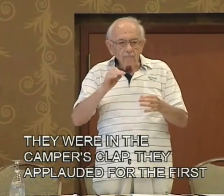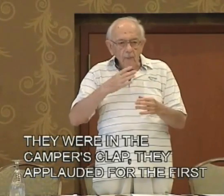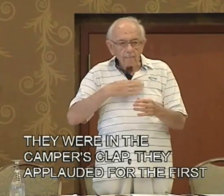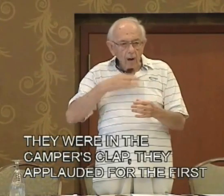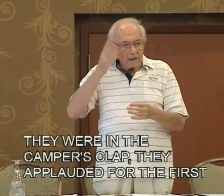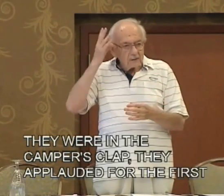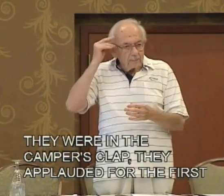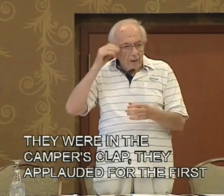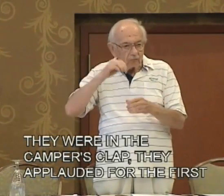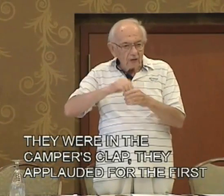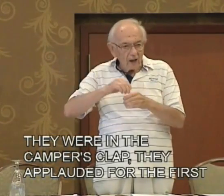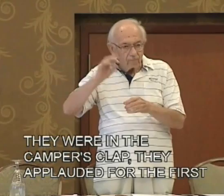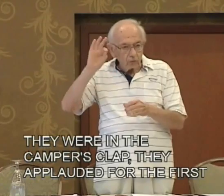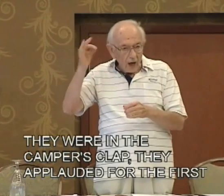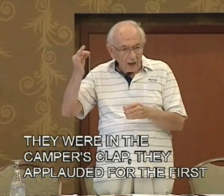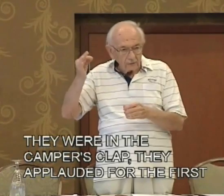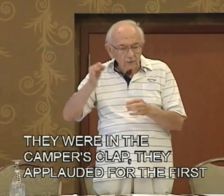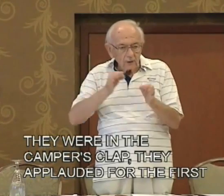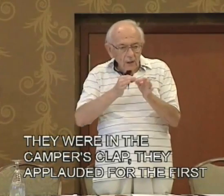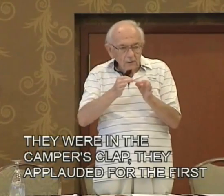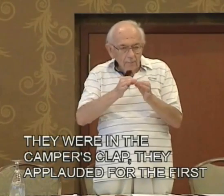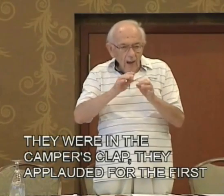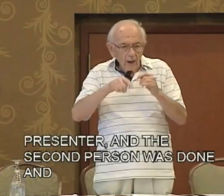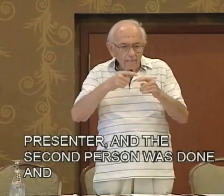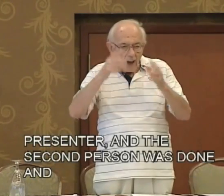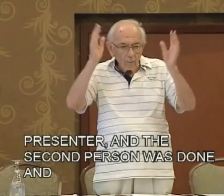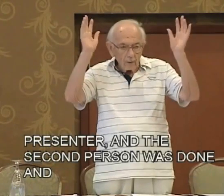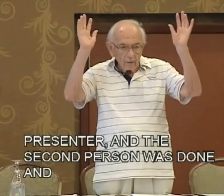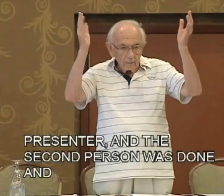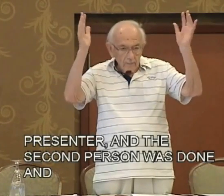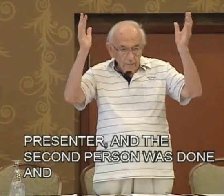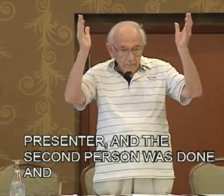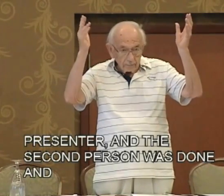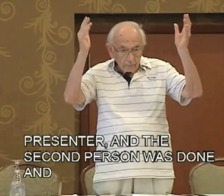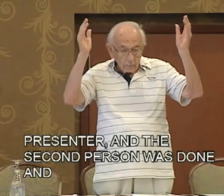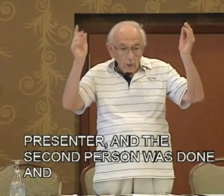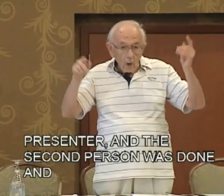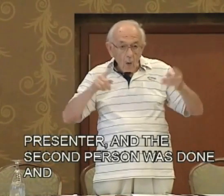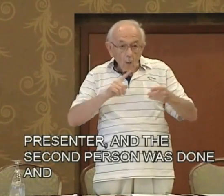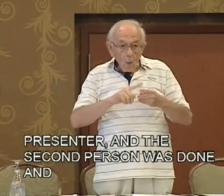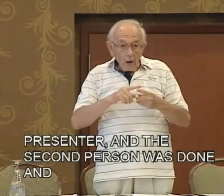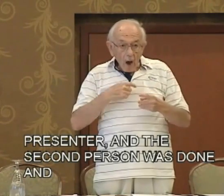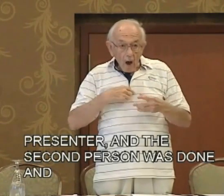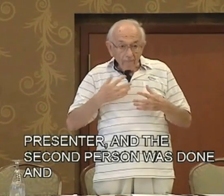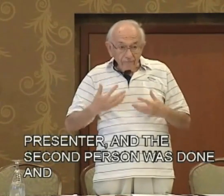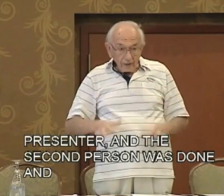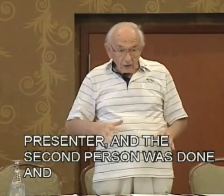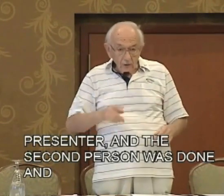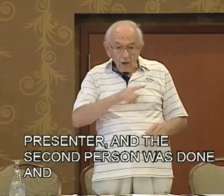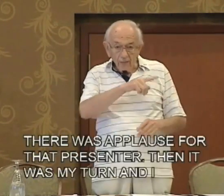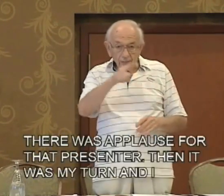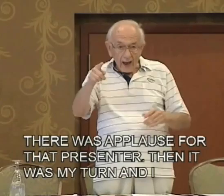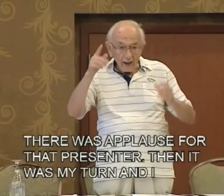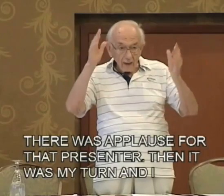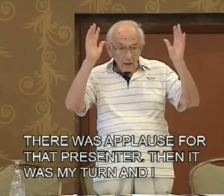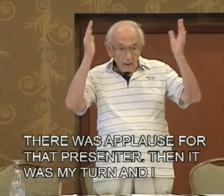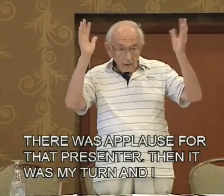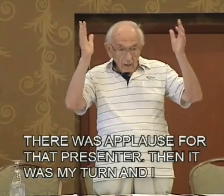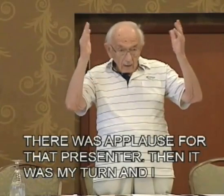tell you I'll tell them the story about my experience in France so I talked about how waving the hands is a way to applaud and